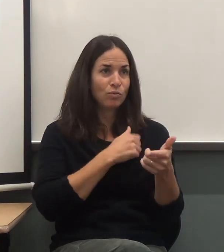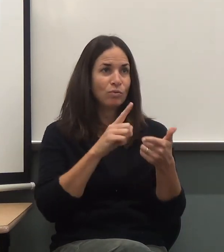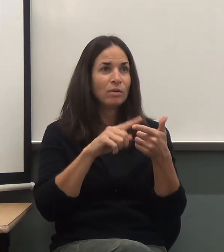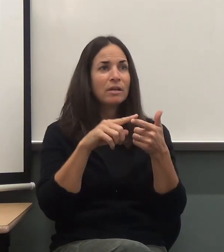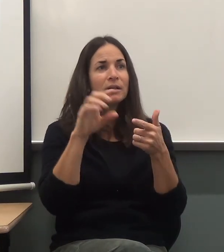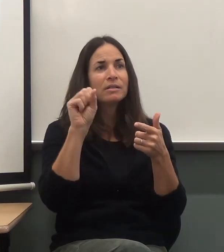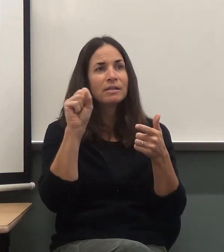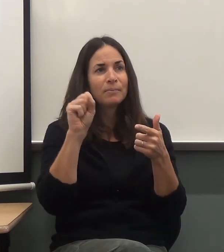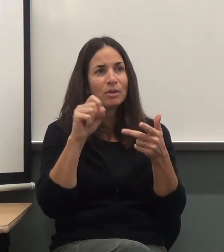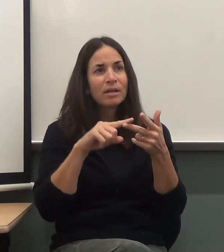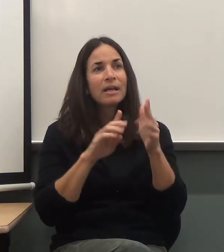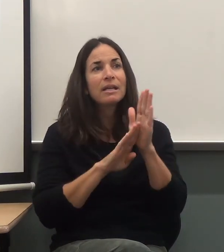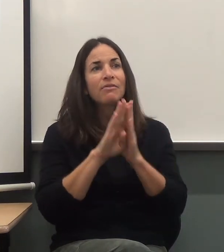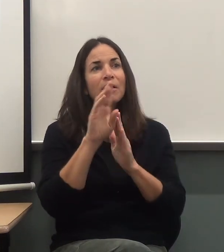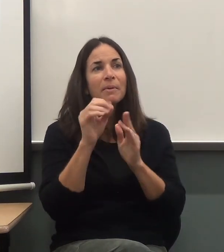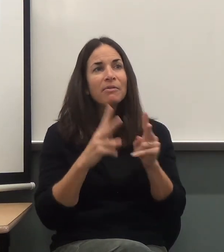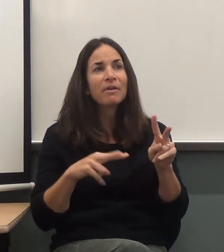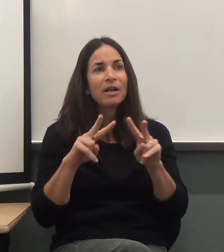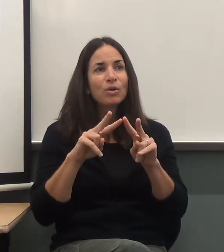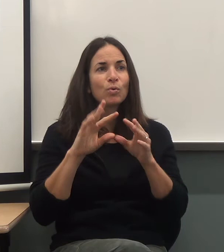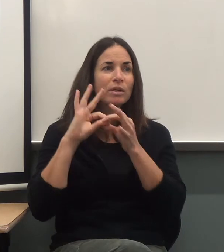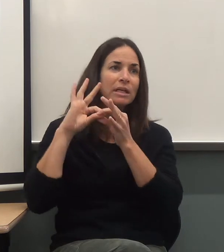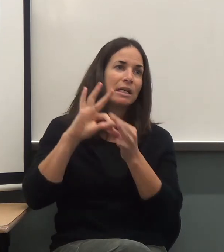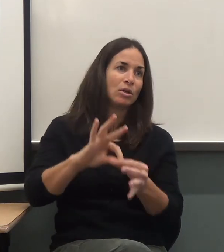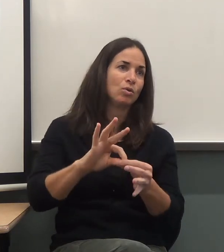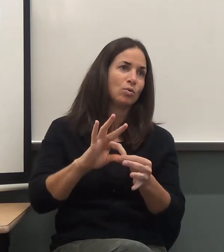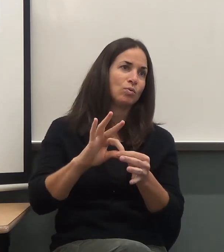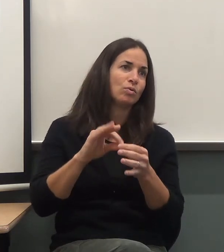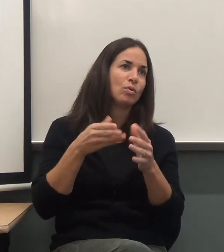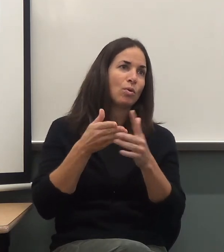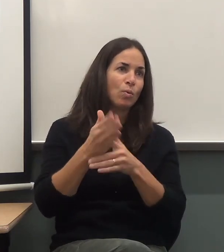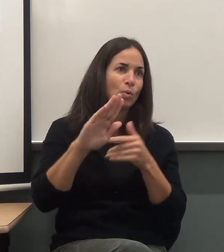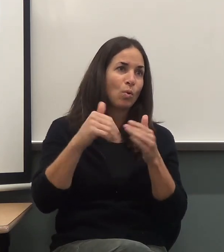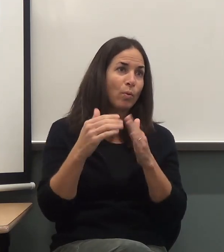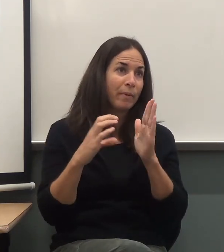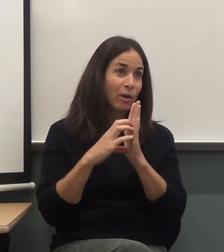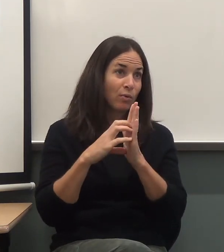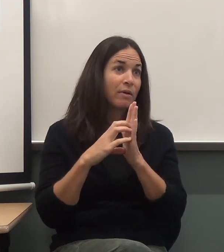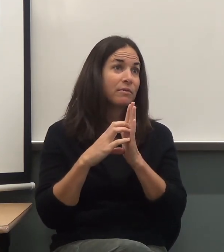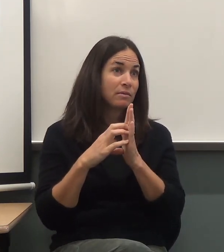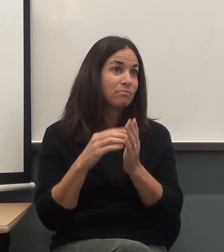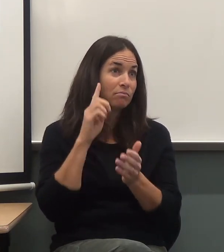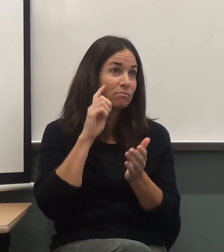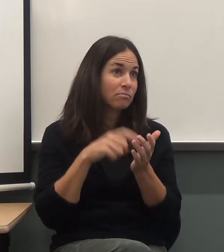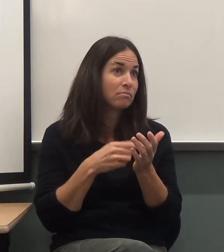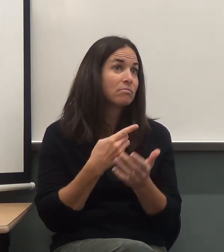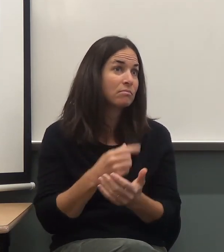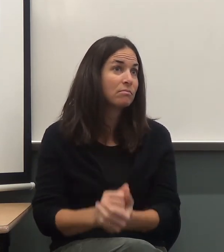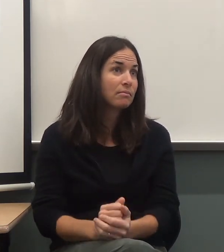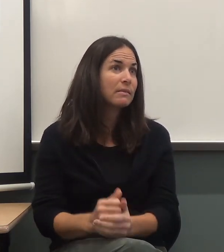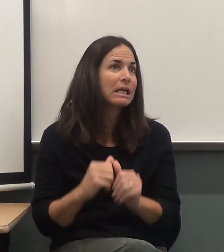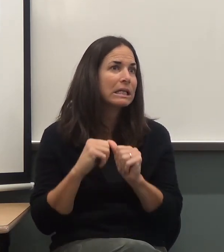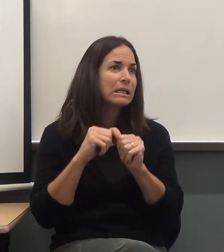development of value all the way through the paragraph. See that? Yes?